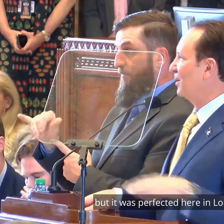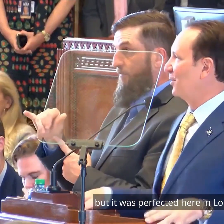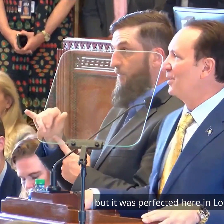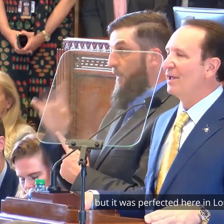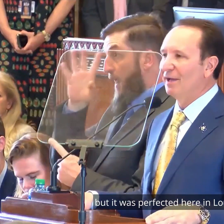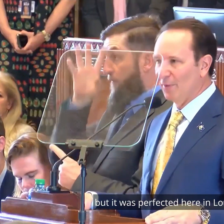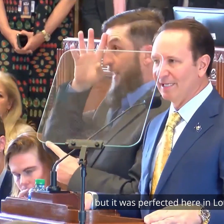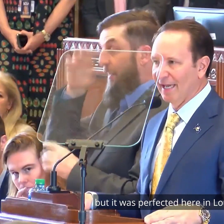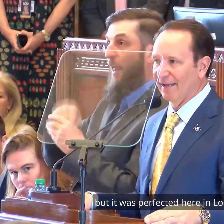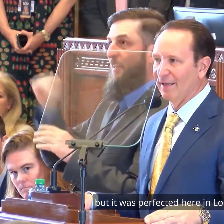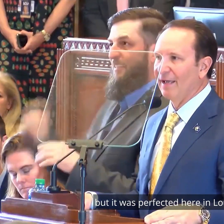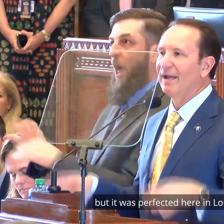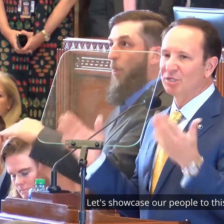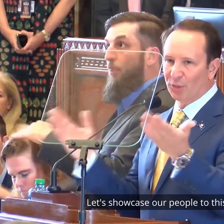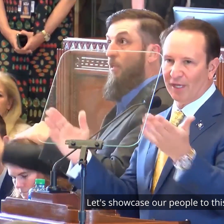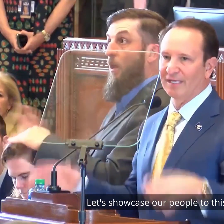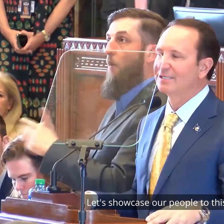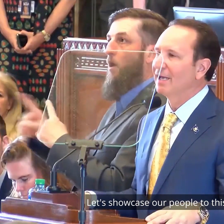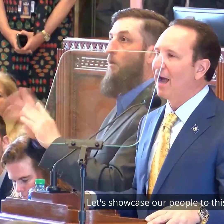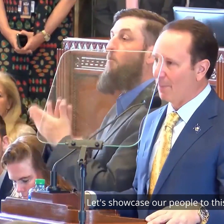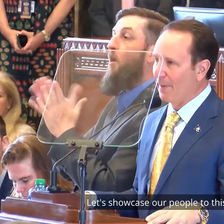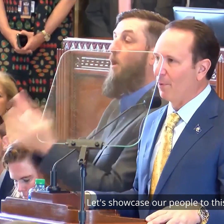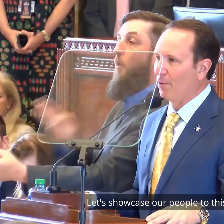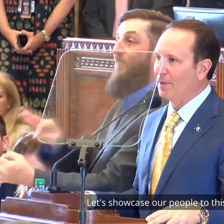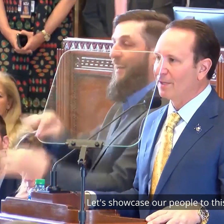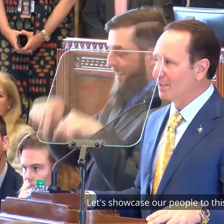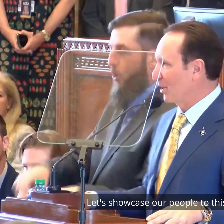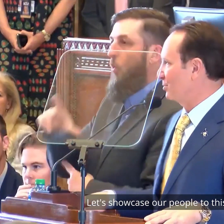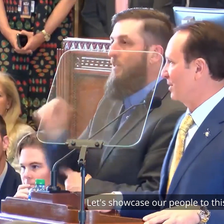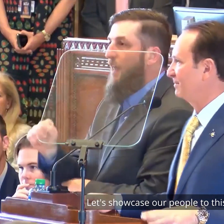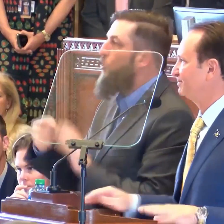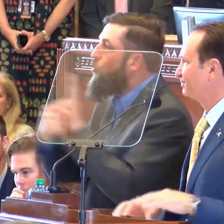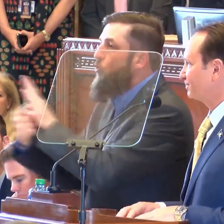perfected here in Louisiana. Let's showcase our people to this country.